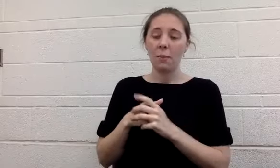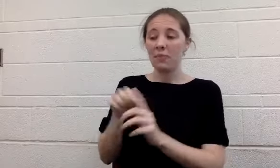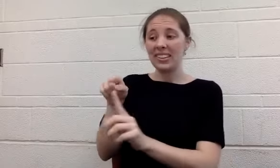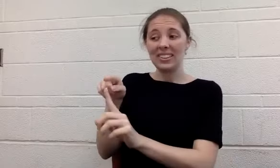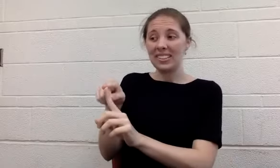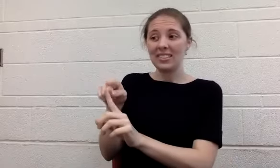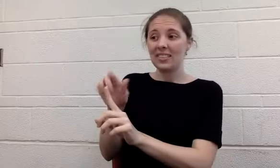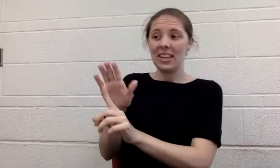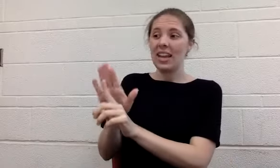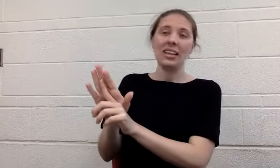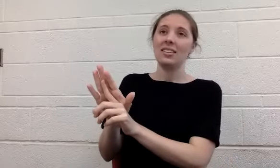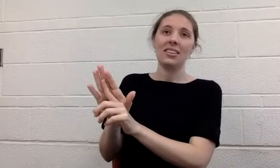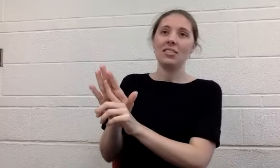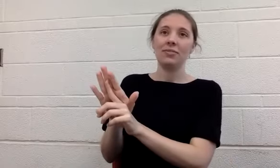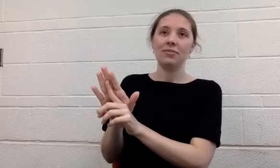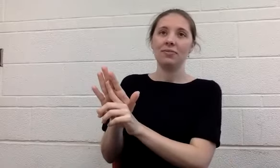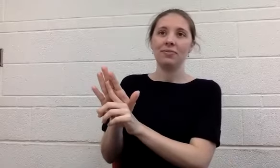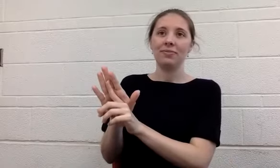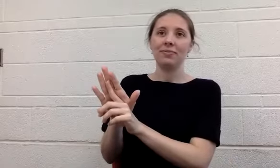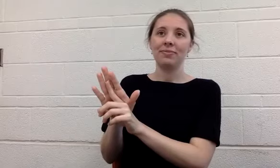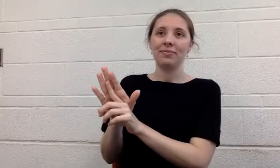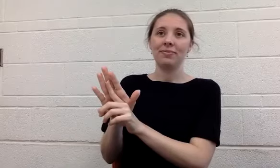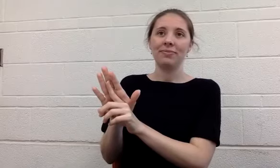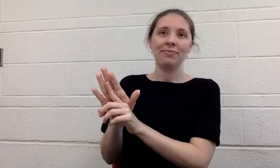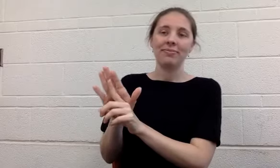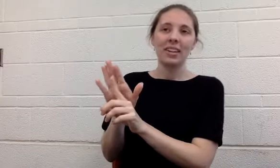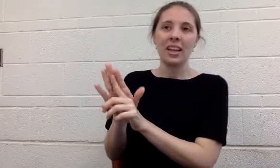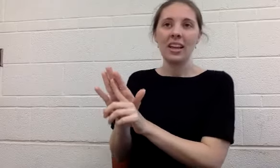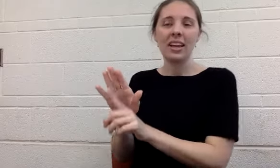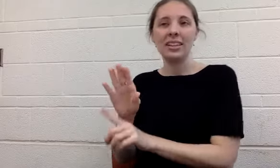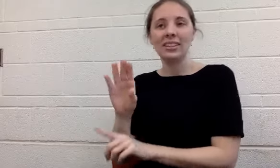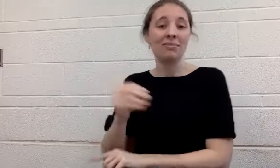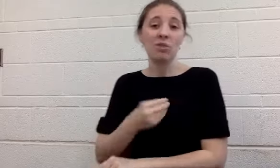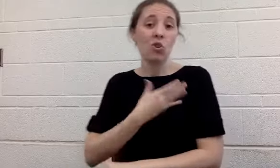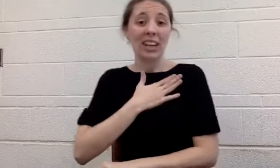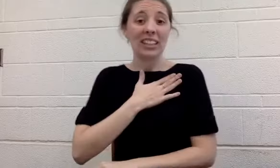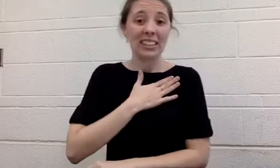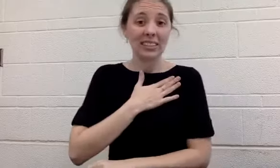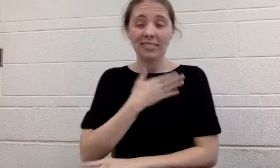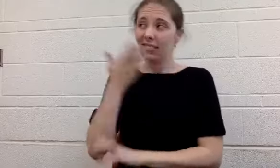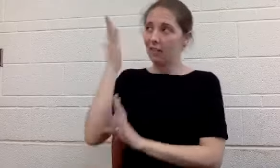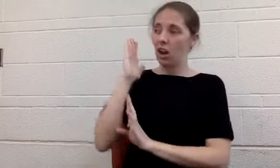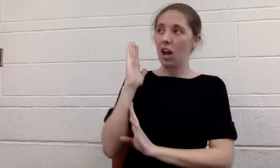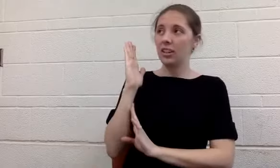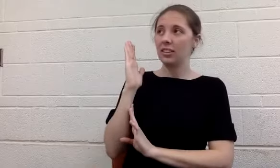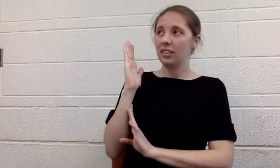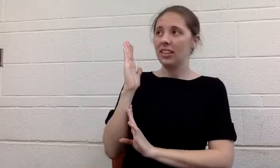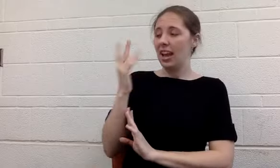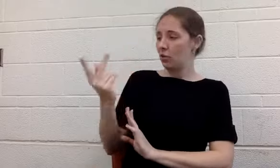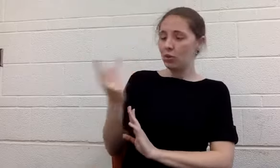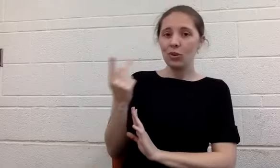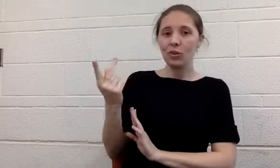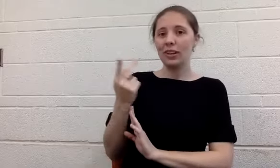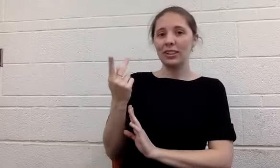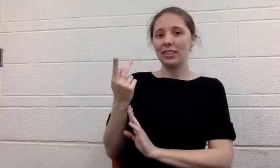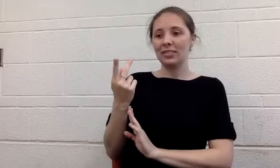And along the way, happy, joyous, and free. We get to find this stuff out and we get to work it out. And, and it's great